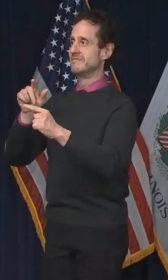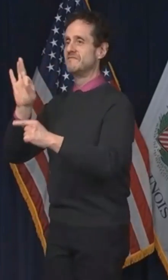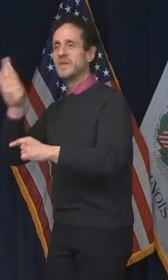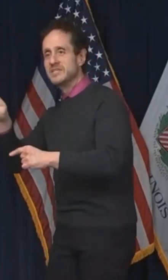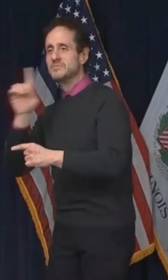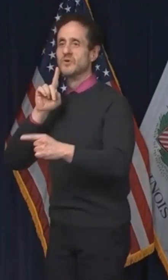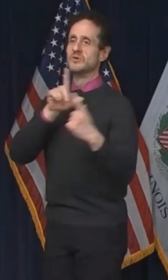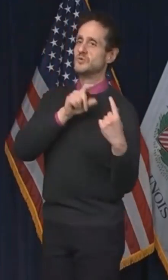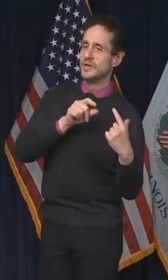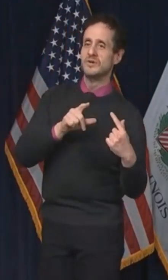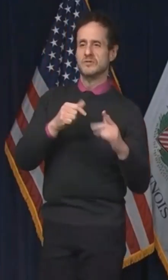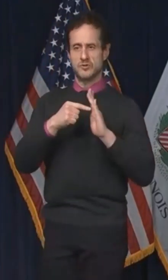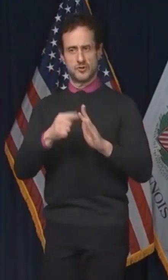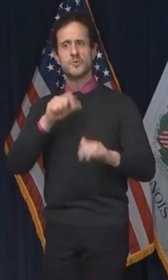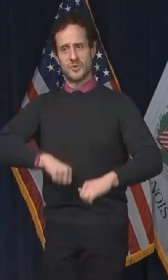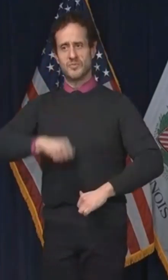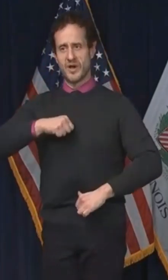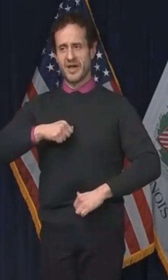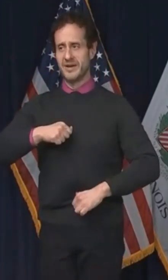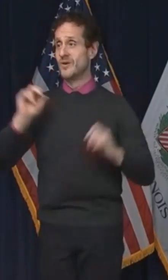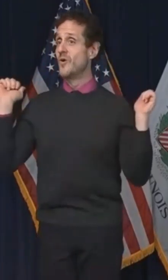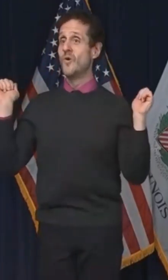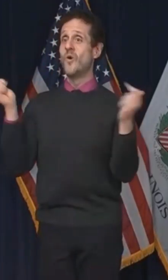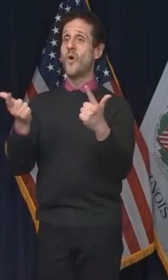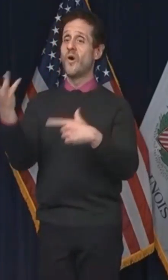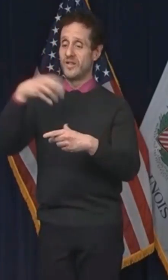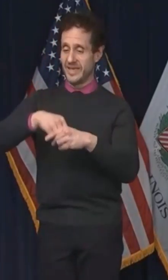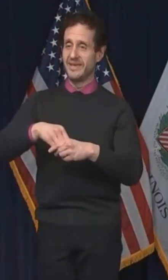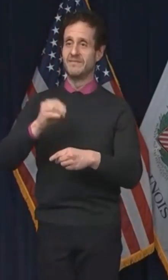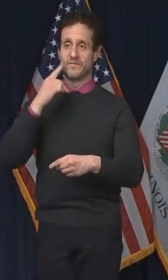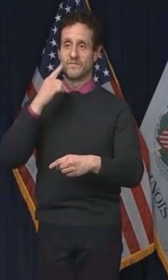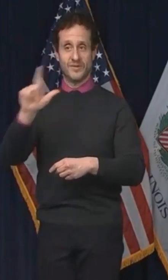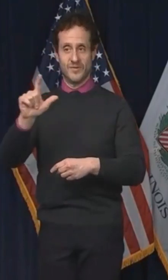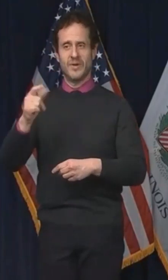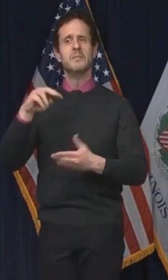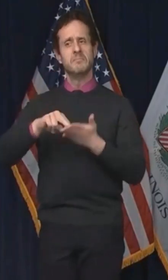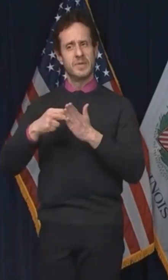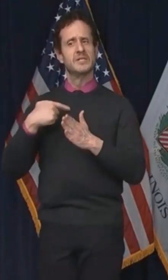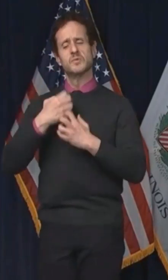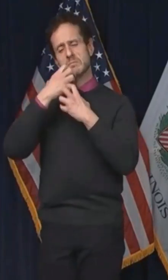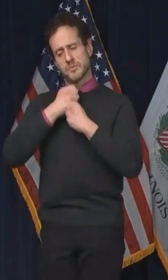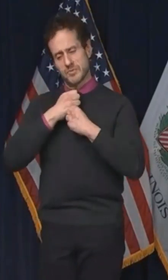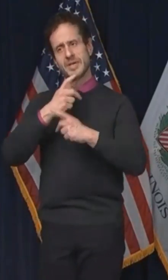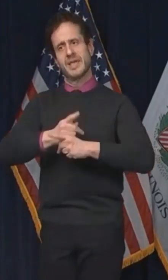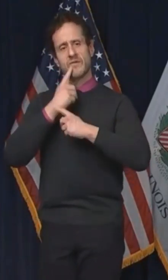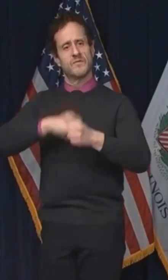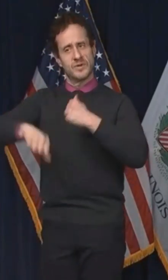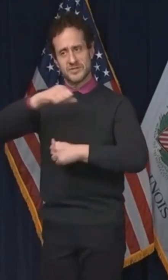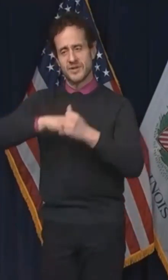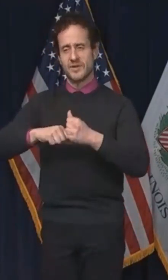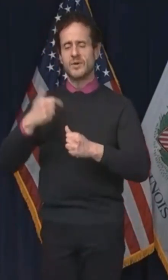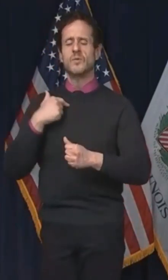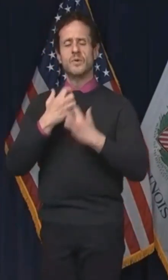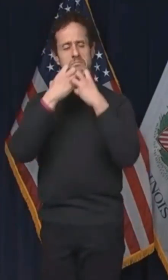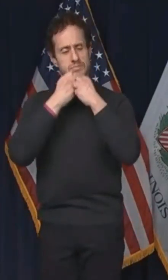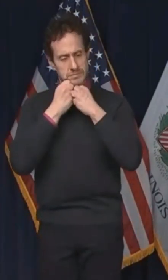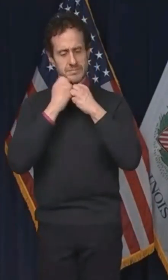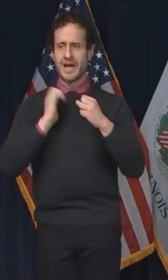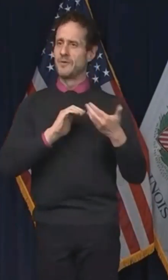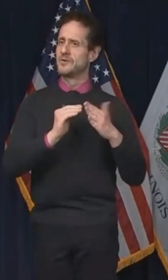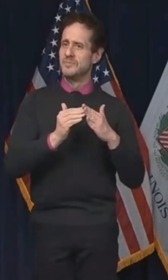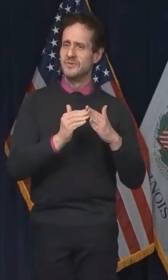all in. All in Illinois means we care about one another. It means we care about our